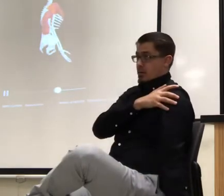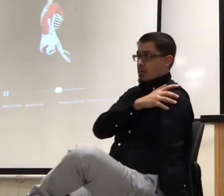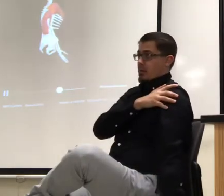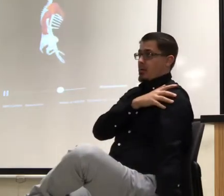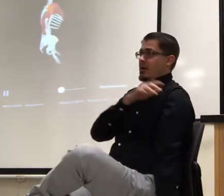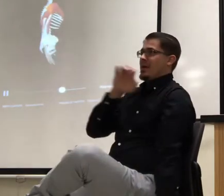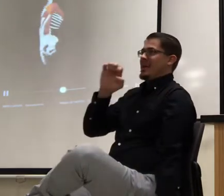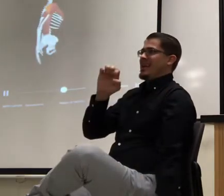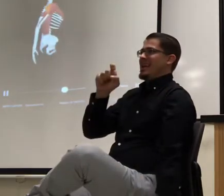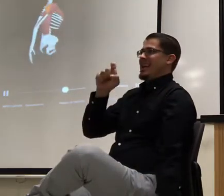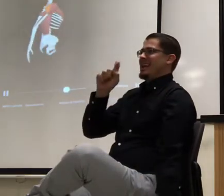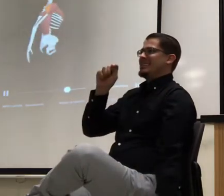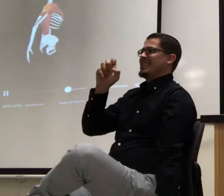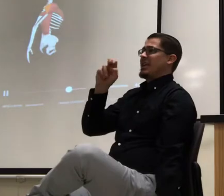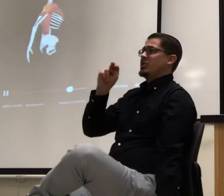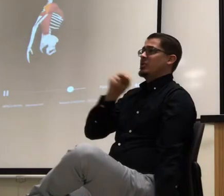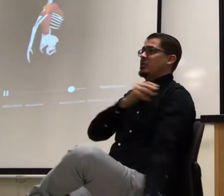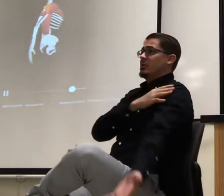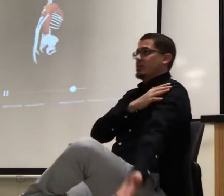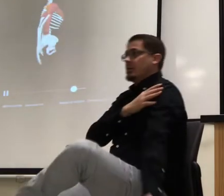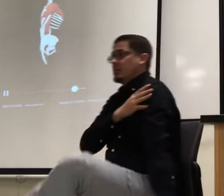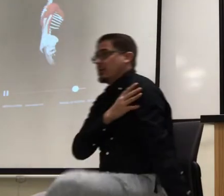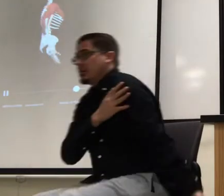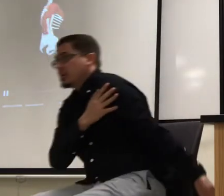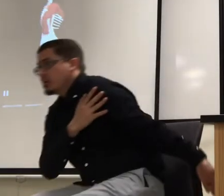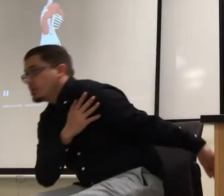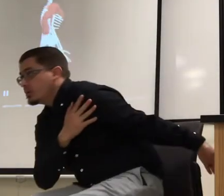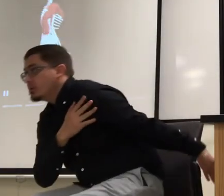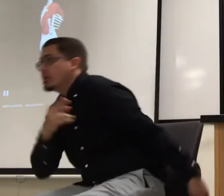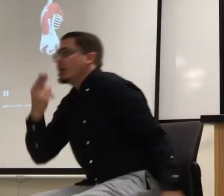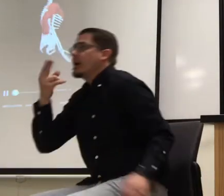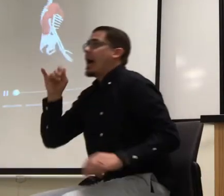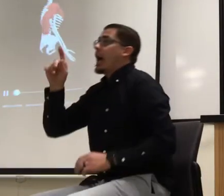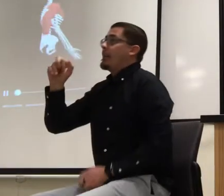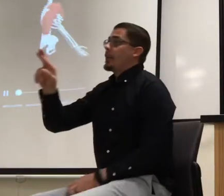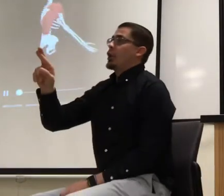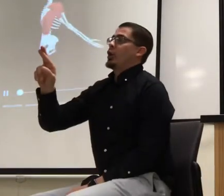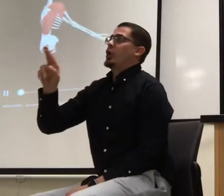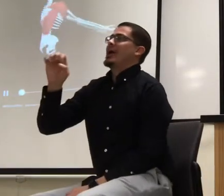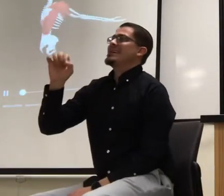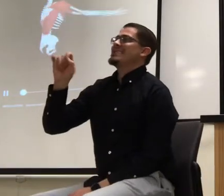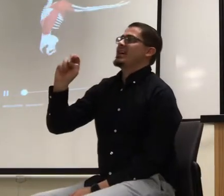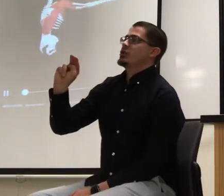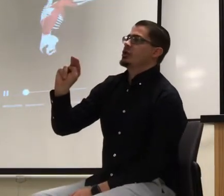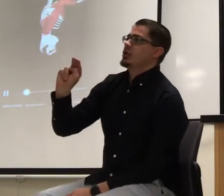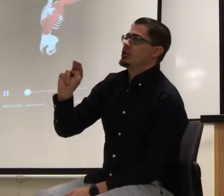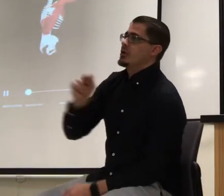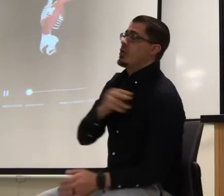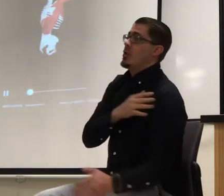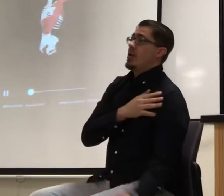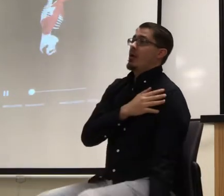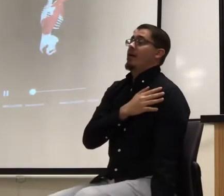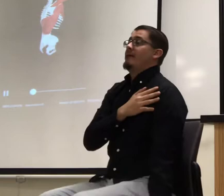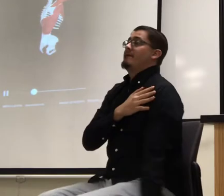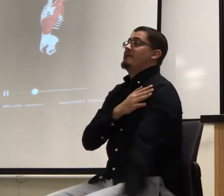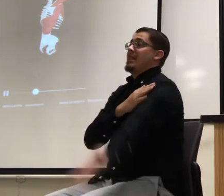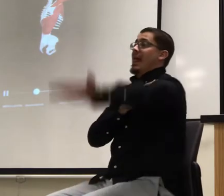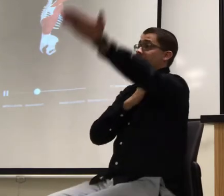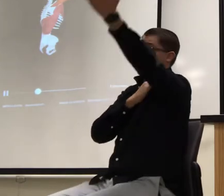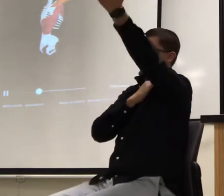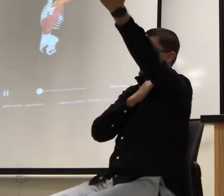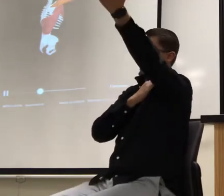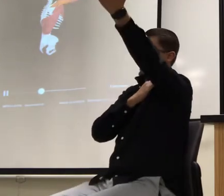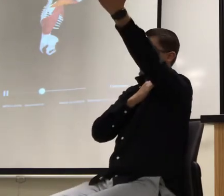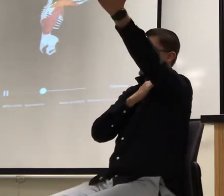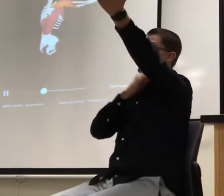that's extension. When you bring it back further like that, that's hyperextension. So once again, that's flexion, but this